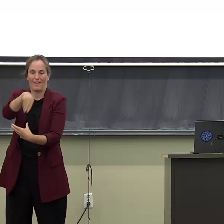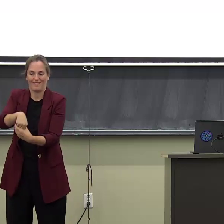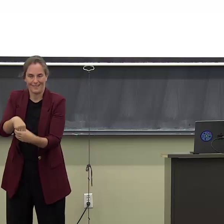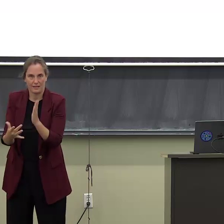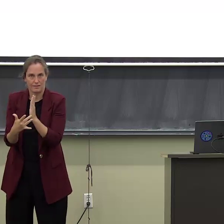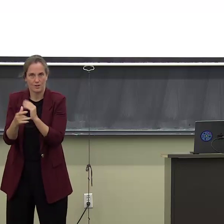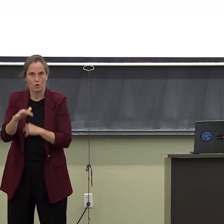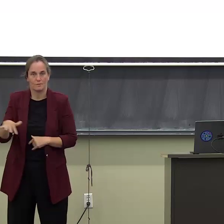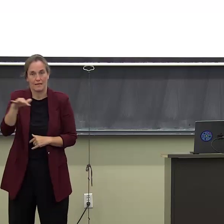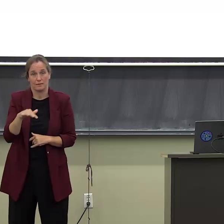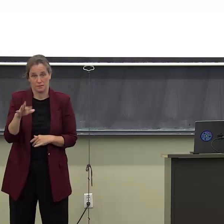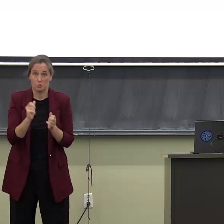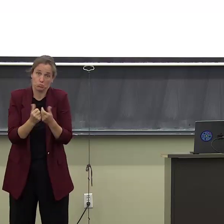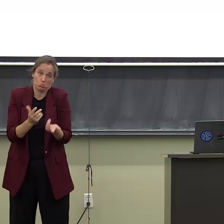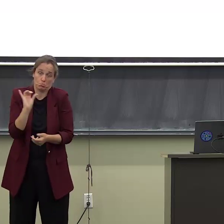very difficult.